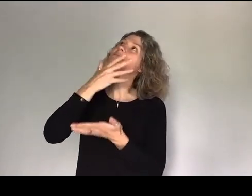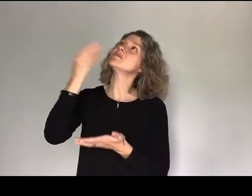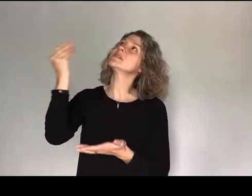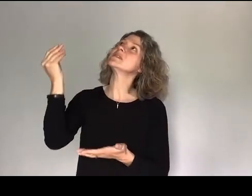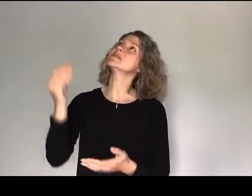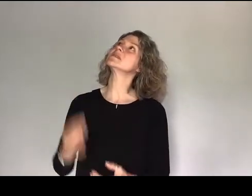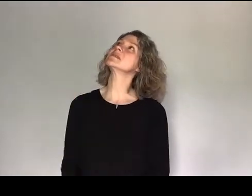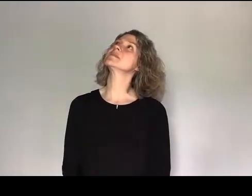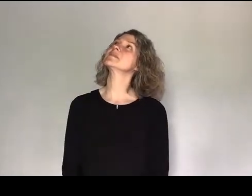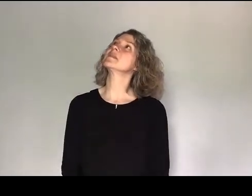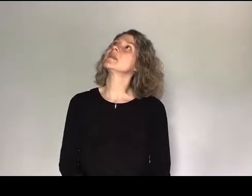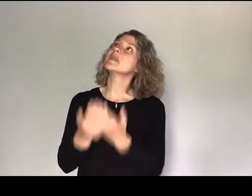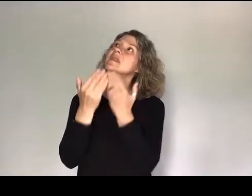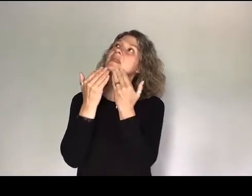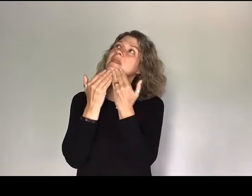thank you